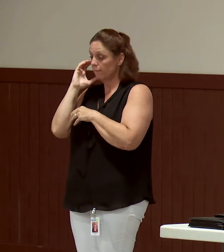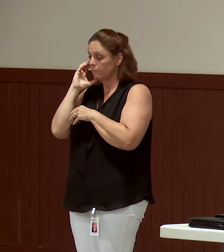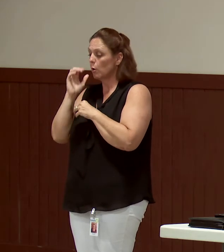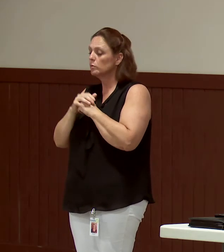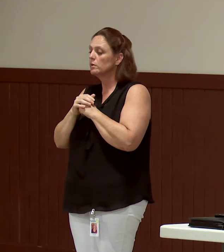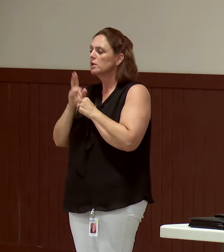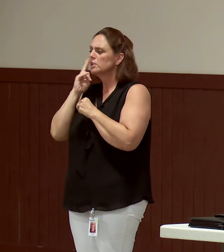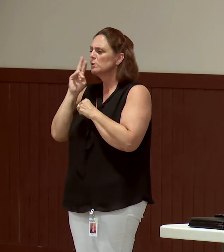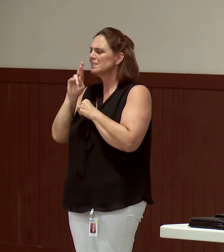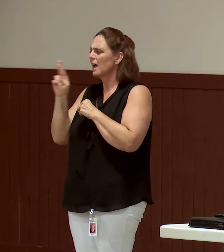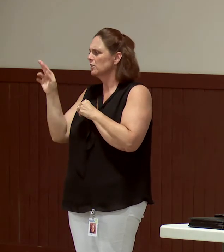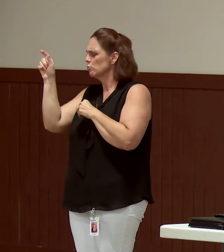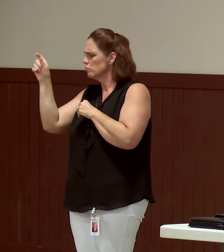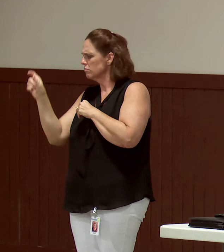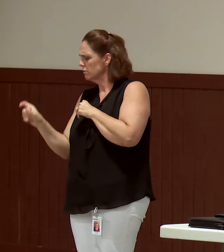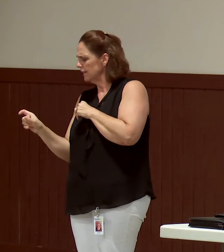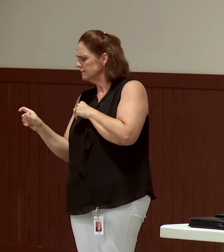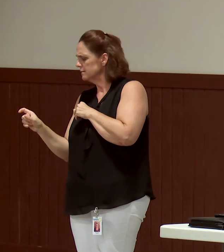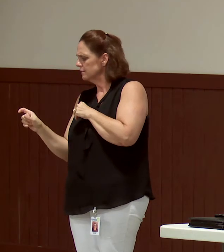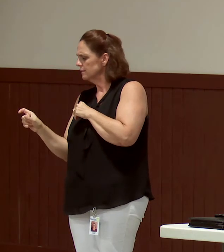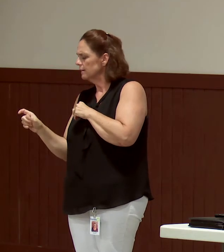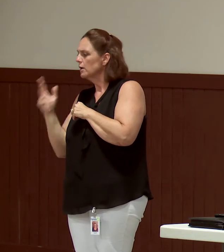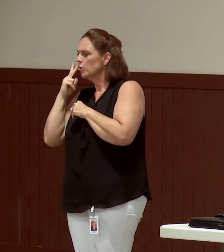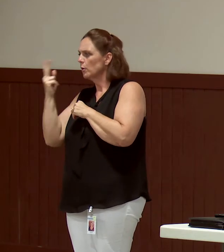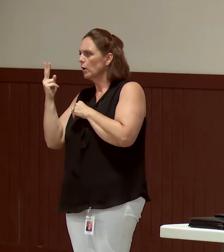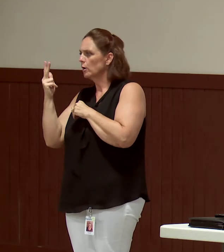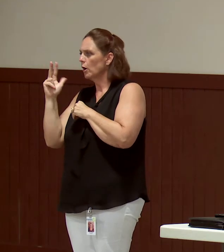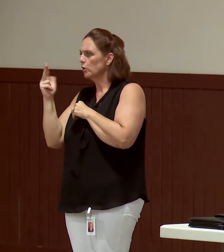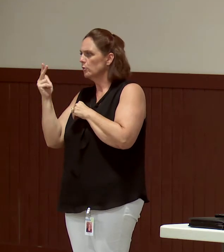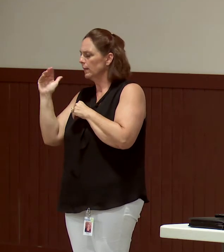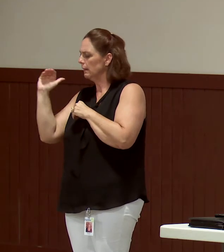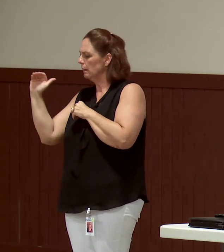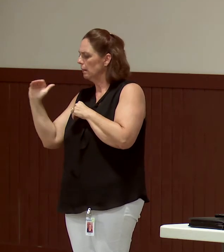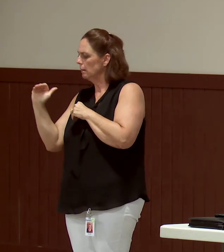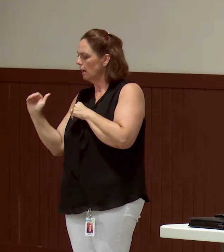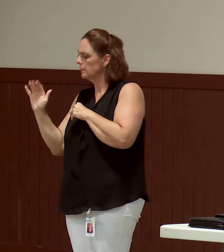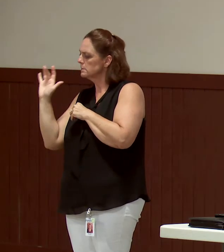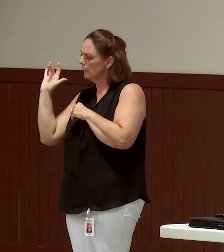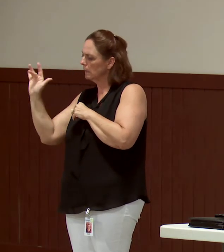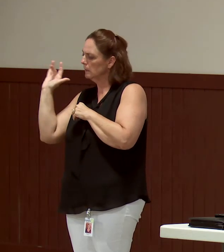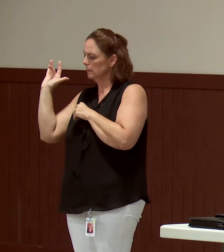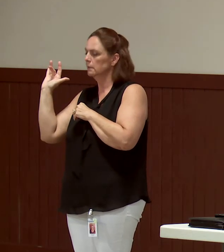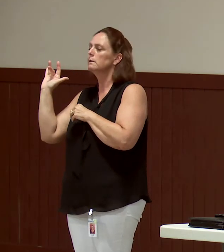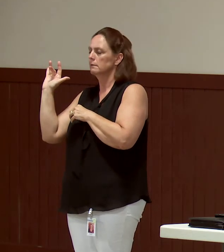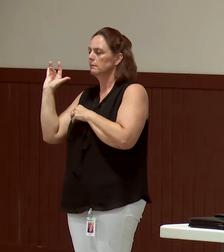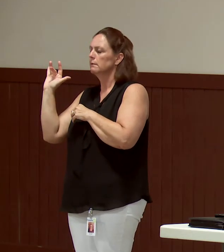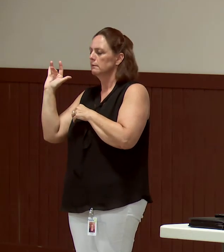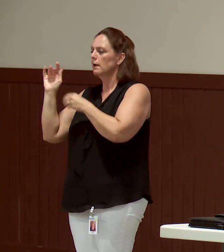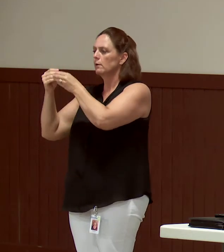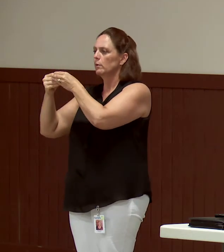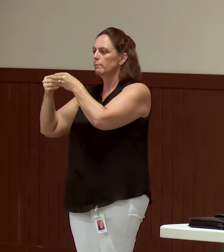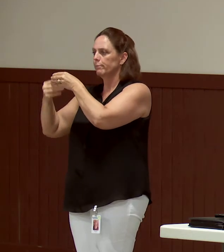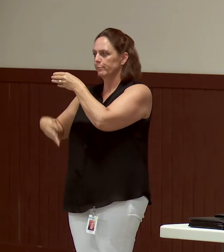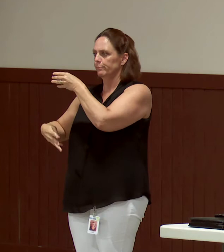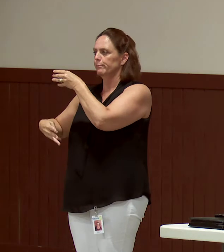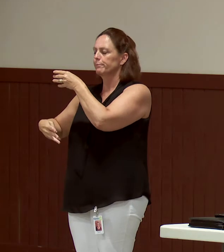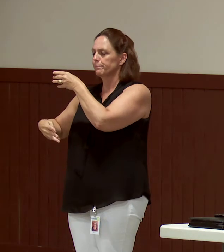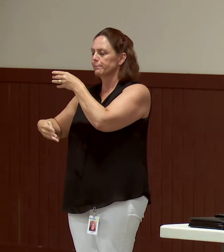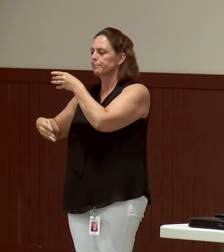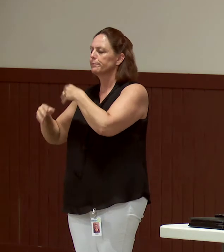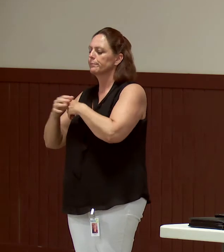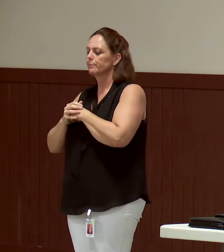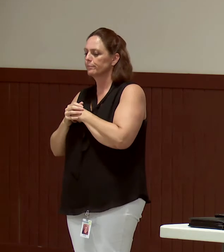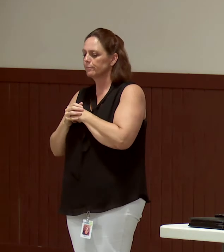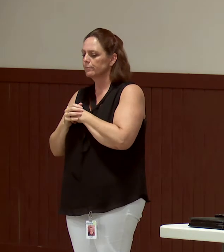the right of the section the three lines, what some people call hamburger buttons. You'll need to click on those. And so there's